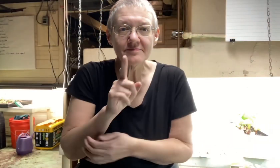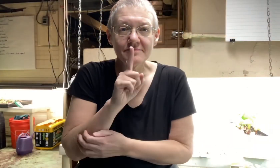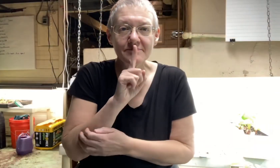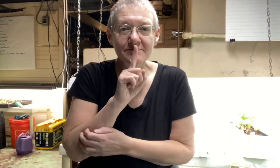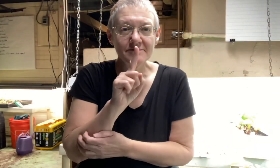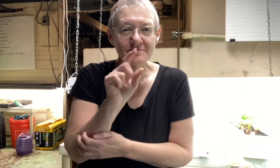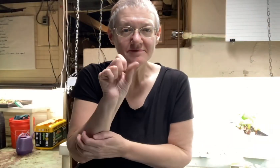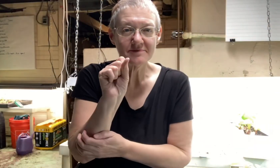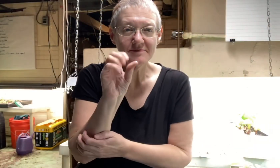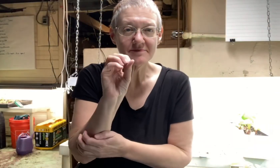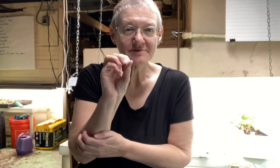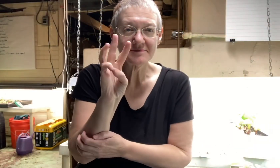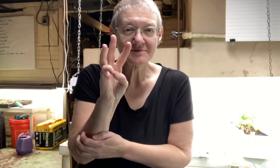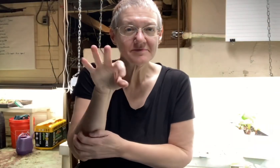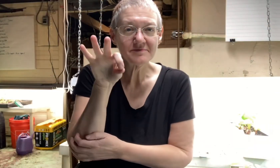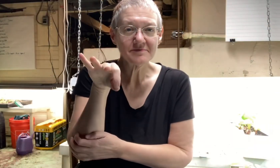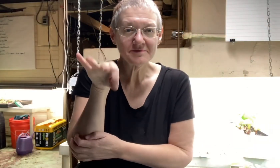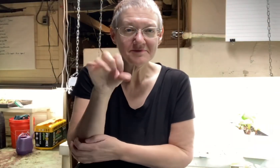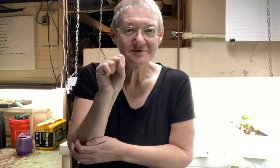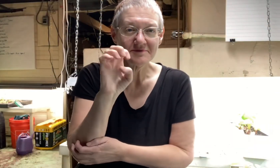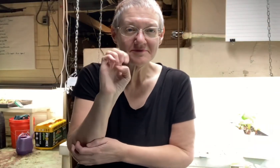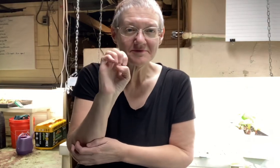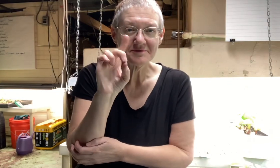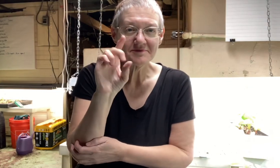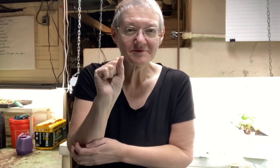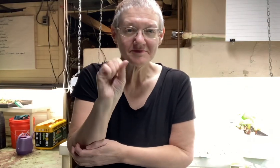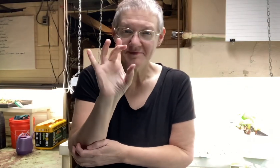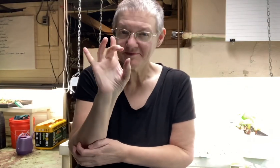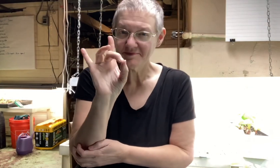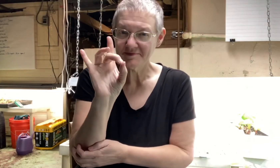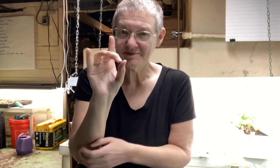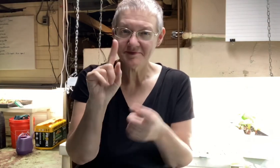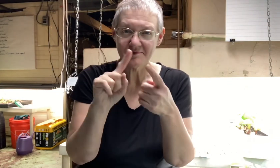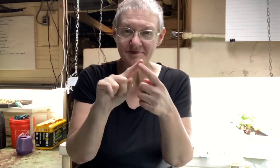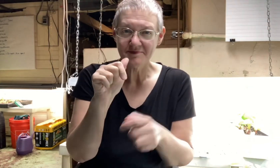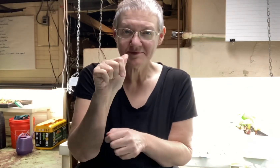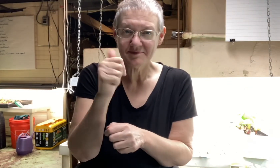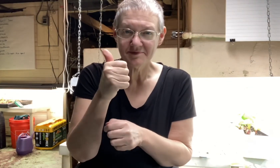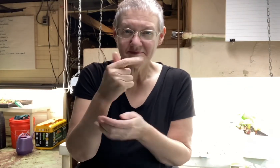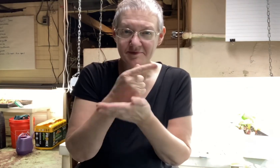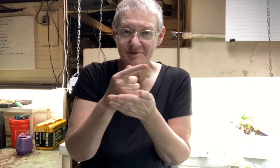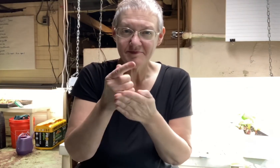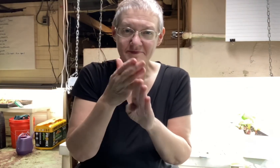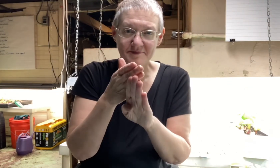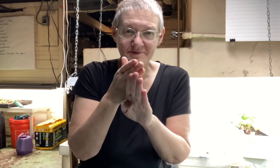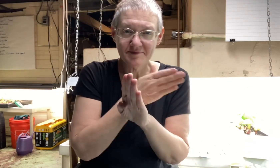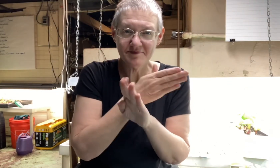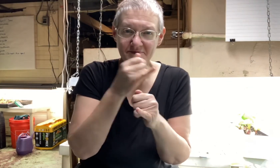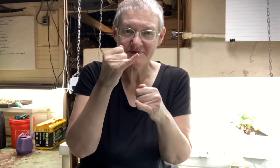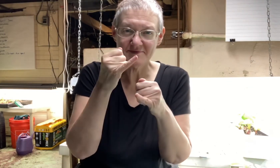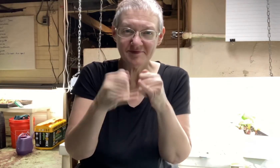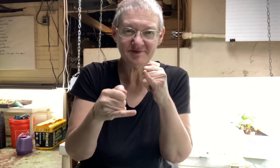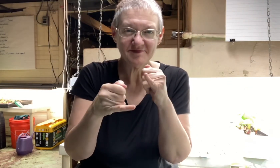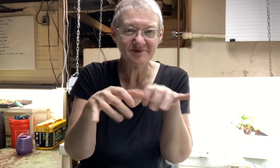It's recommended to start your pepper seeds 8 to 10 weeks before your last